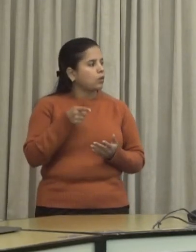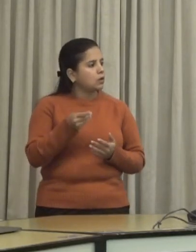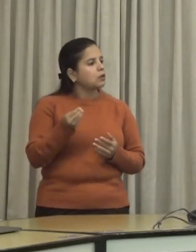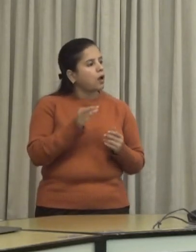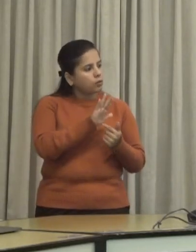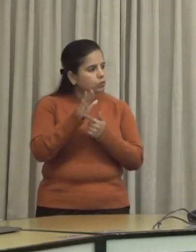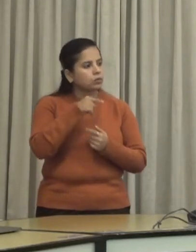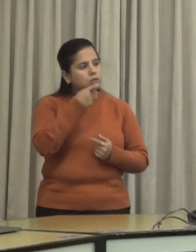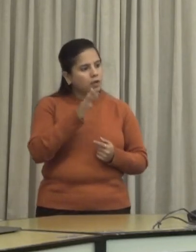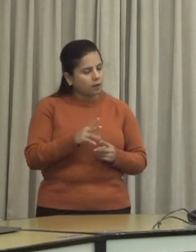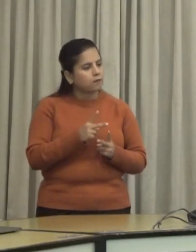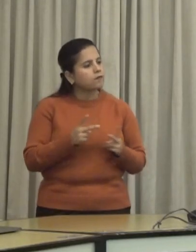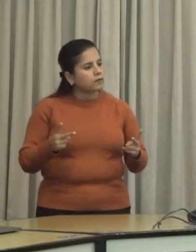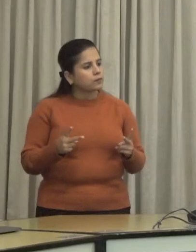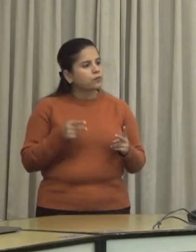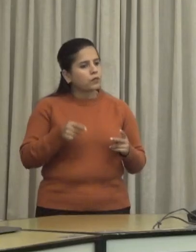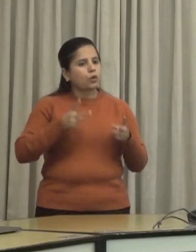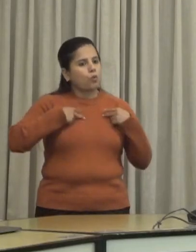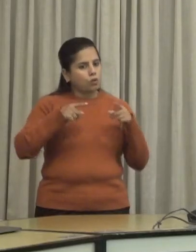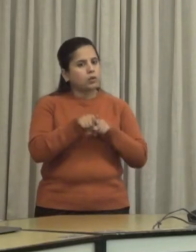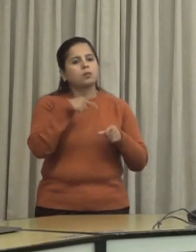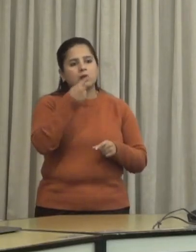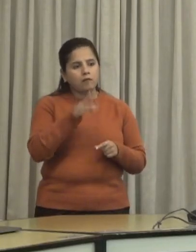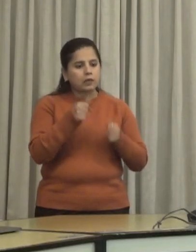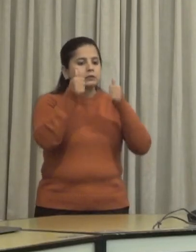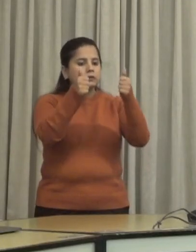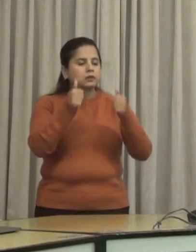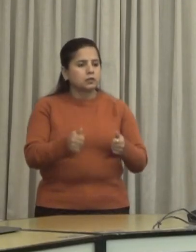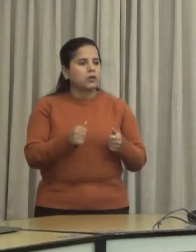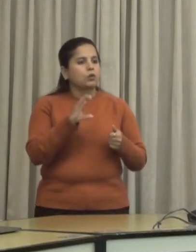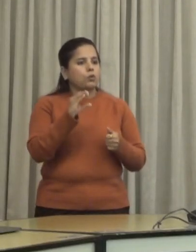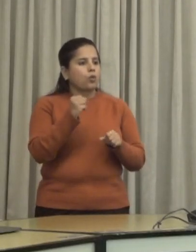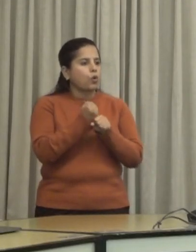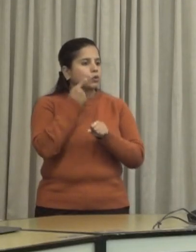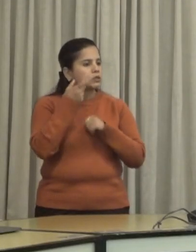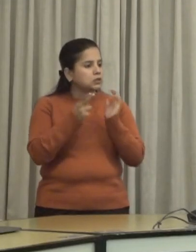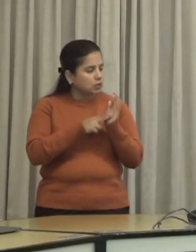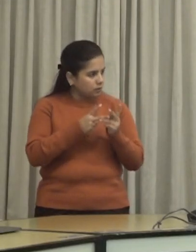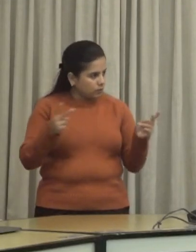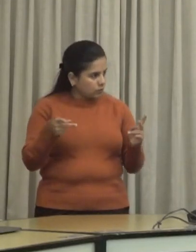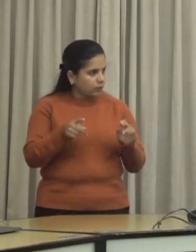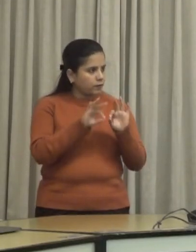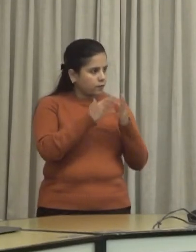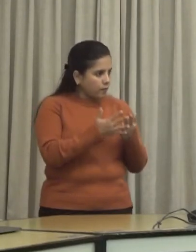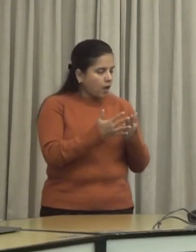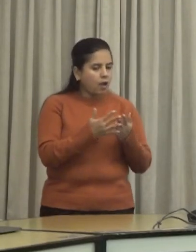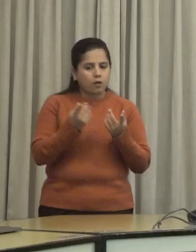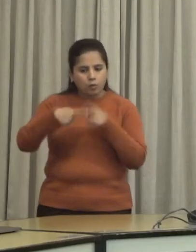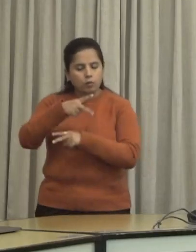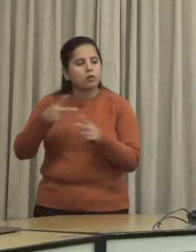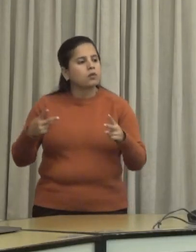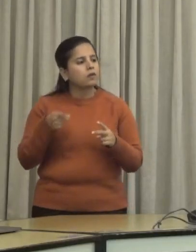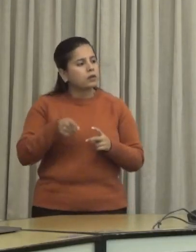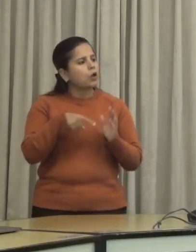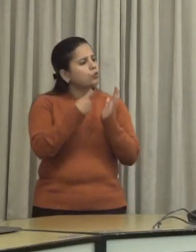considered, the court also says it's a result of cogitation between the family and the physicians. And that is